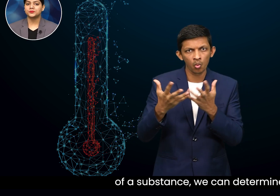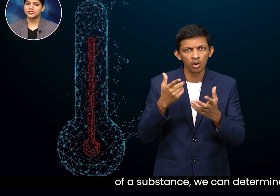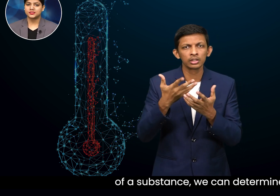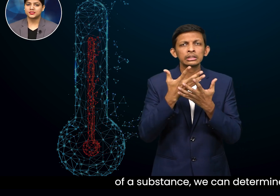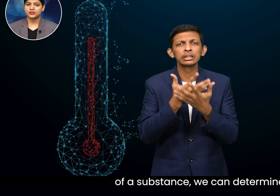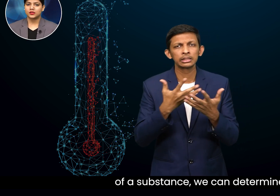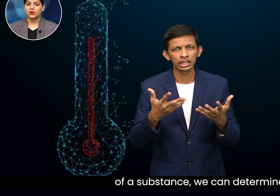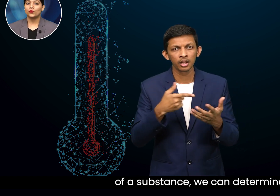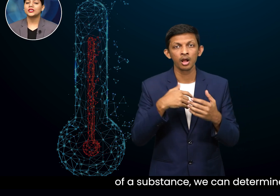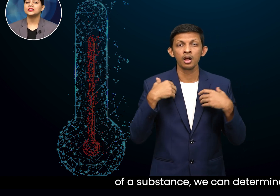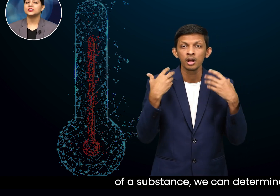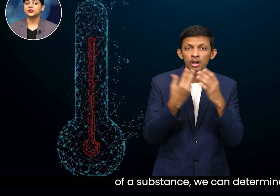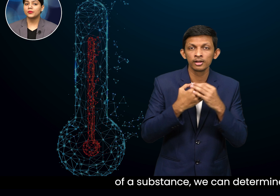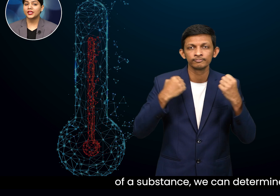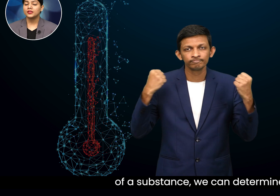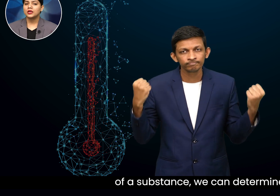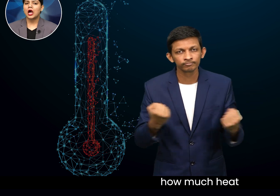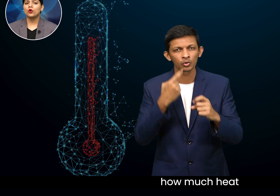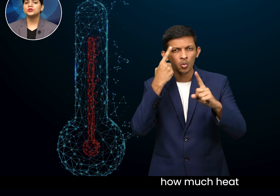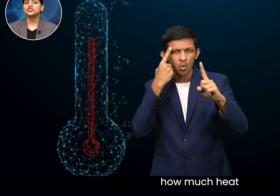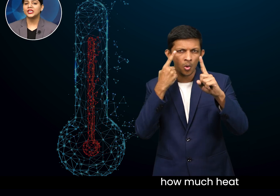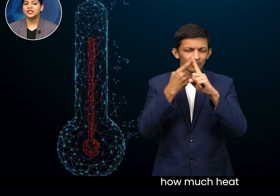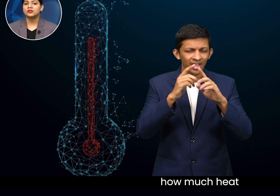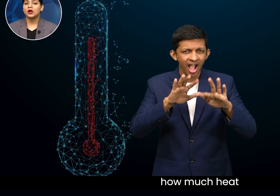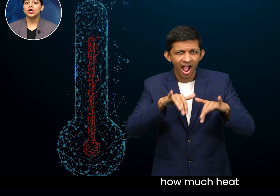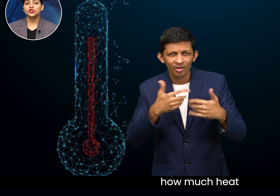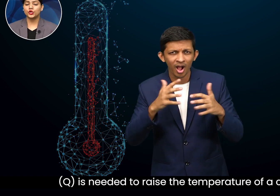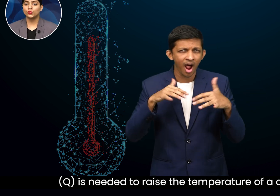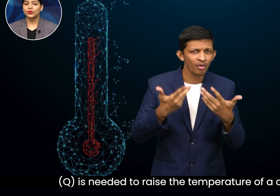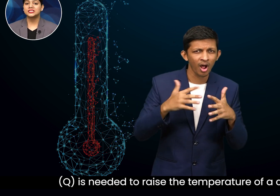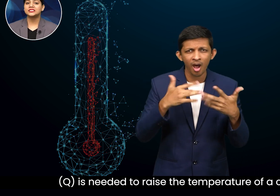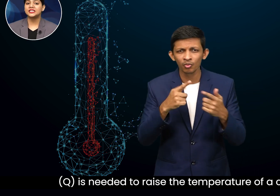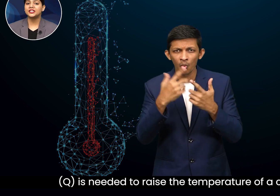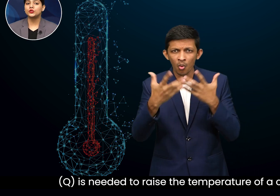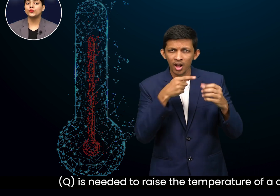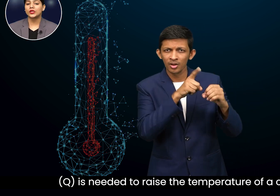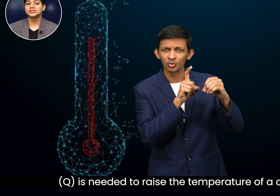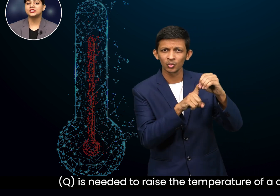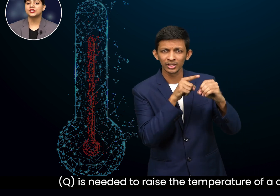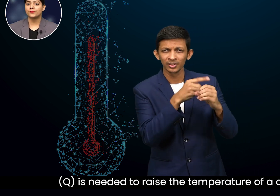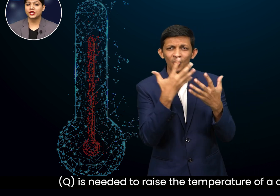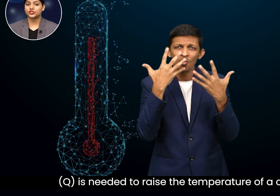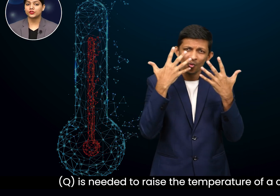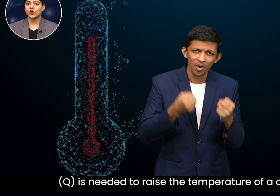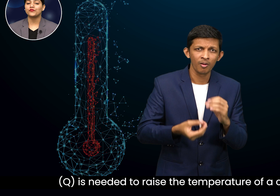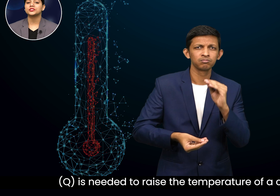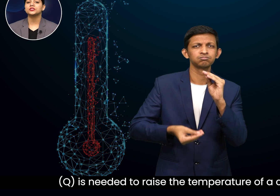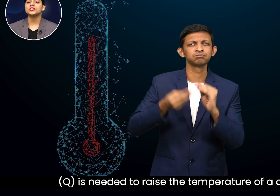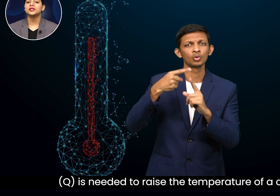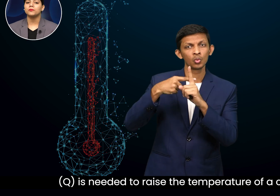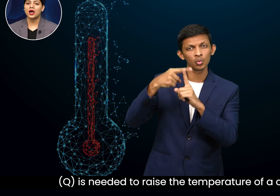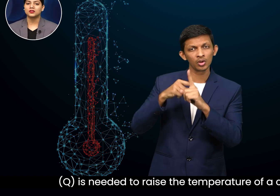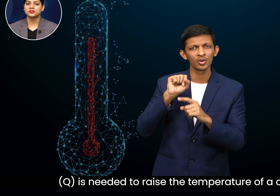a substance, we can determine how much heat Q is needed to raise the temperature of